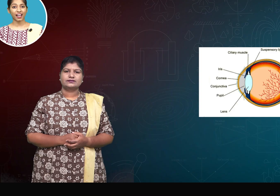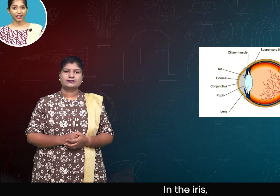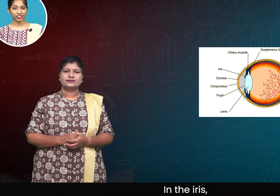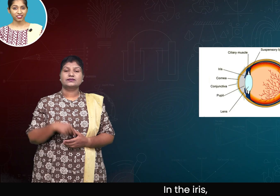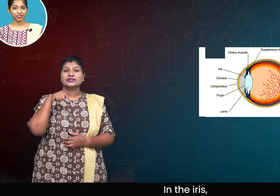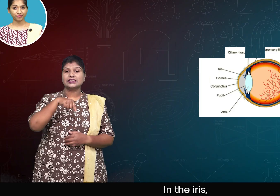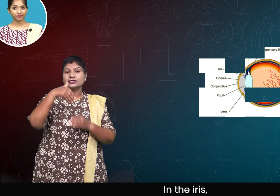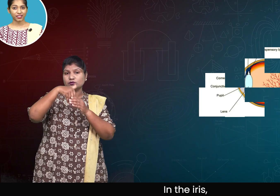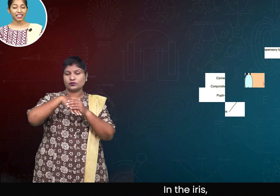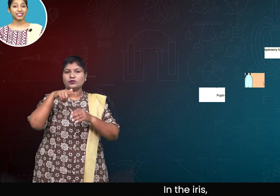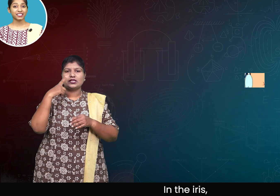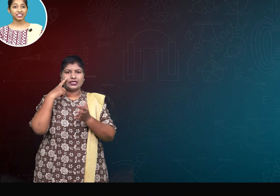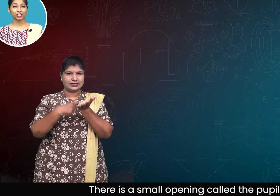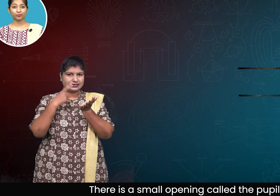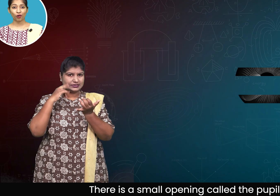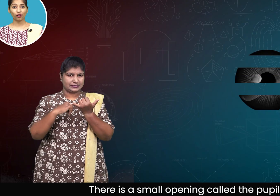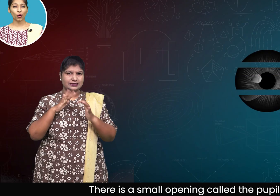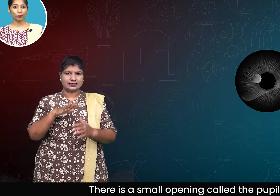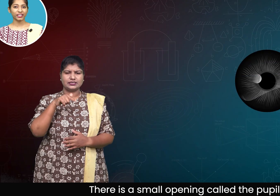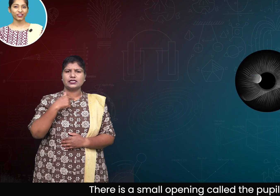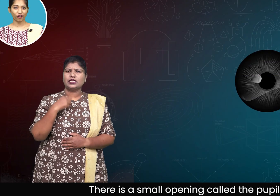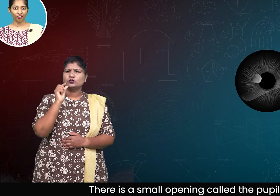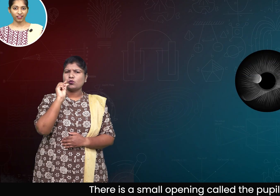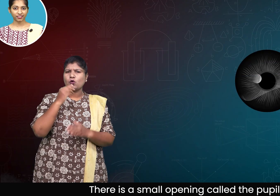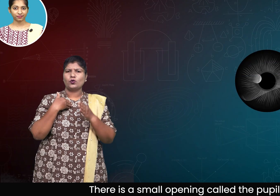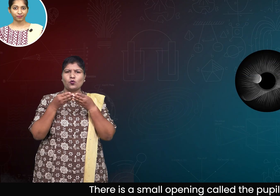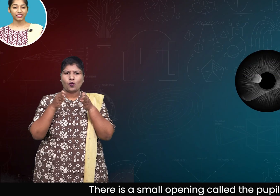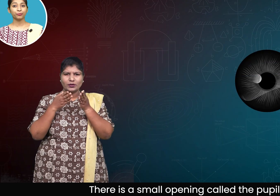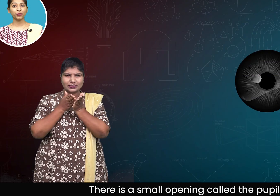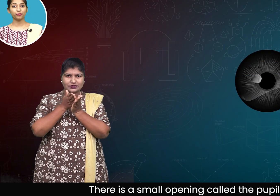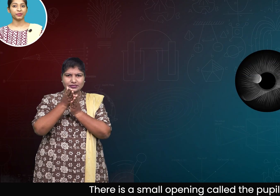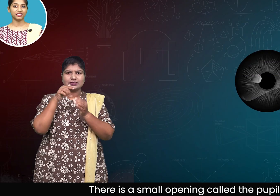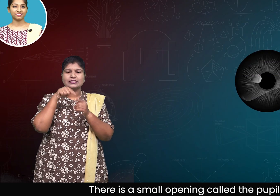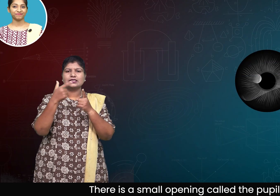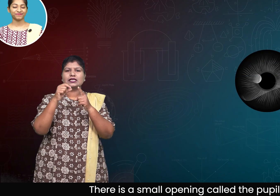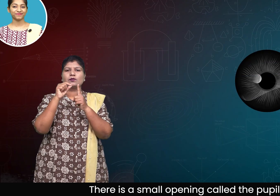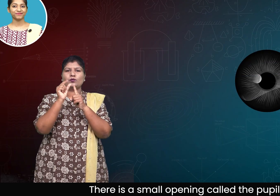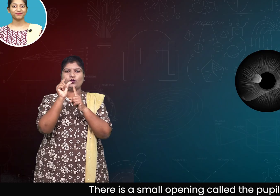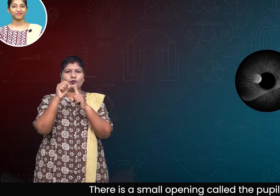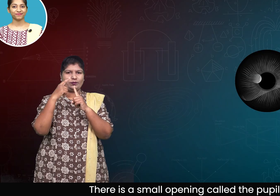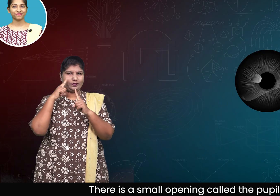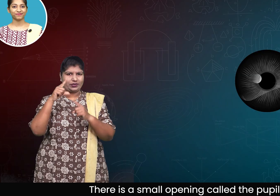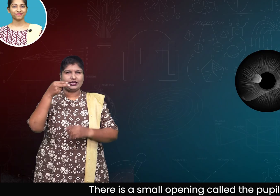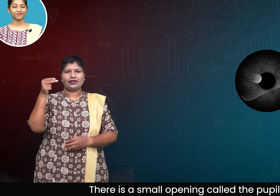In the iris, there is a small opening called the pupil.